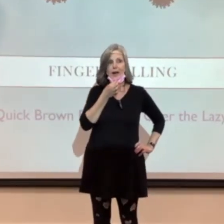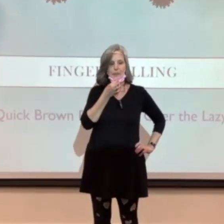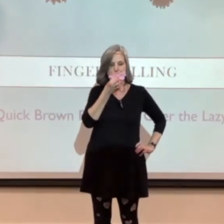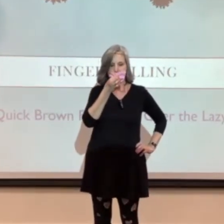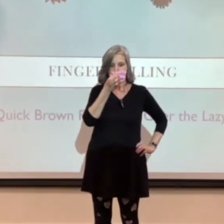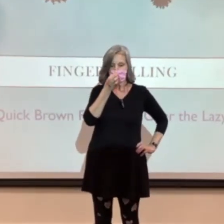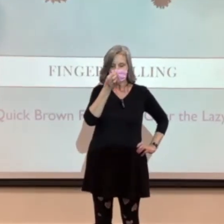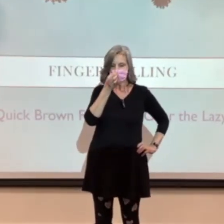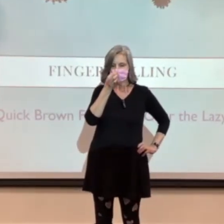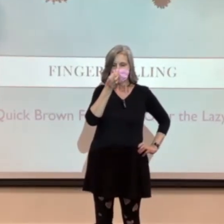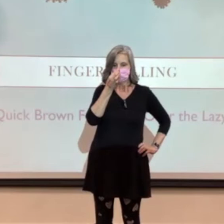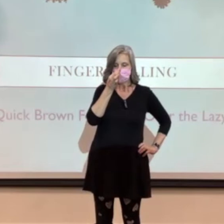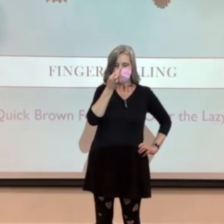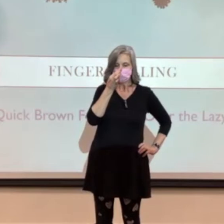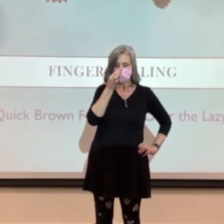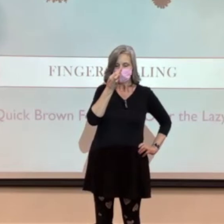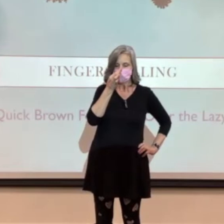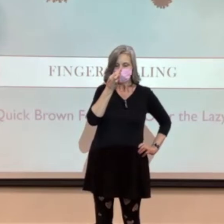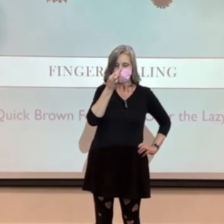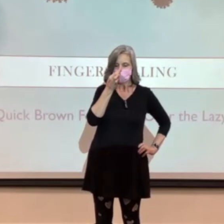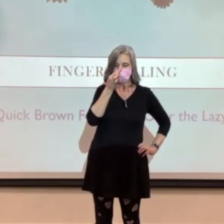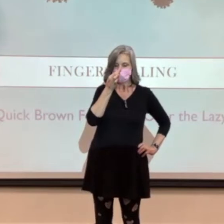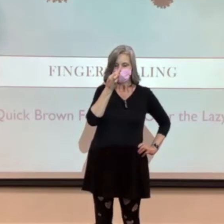are, I want to say the library over